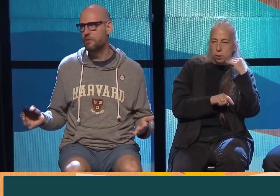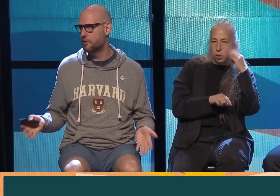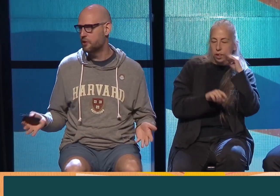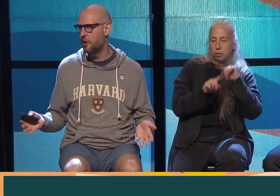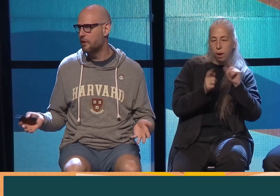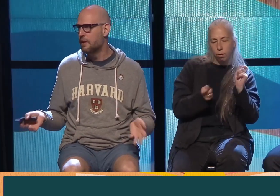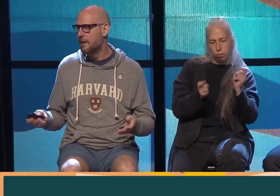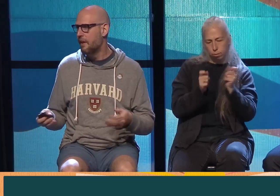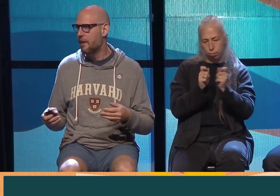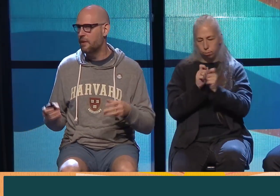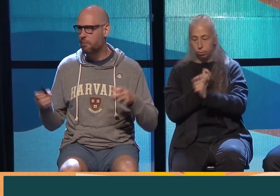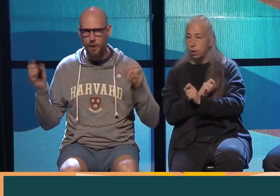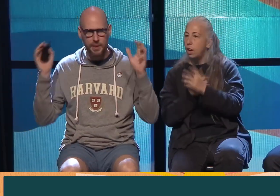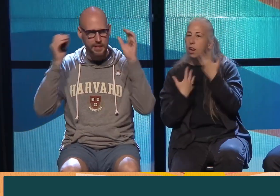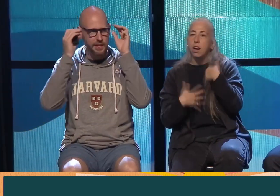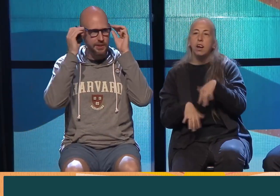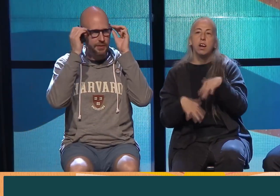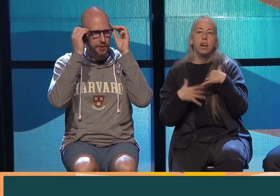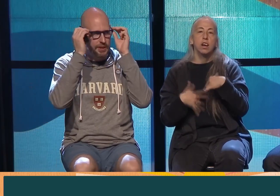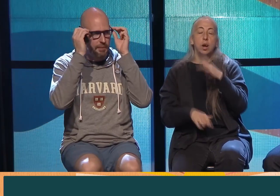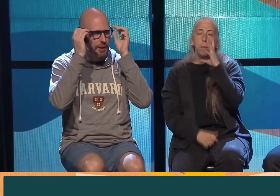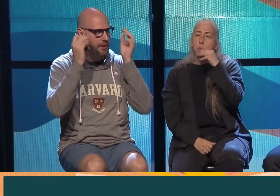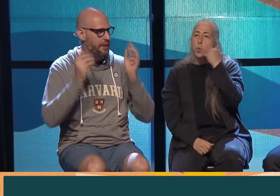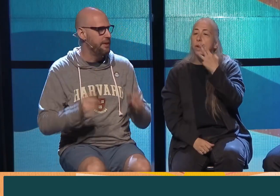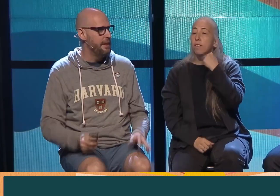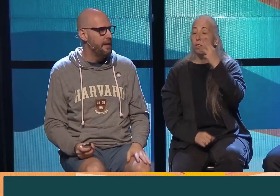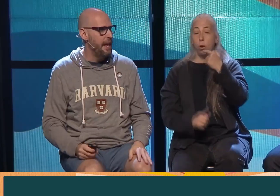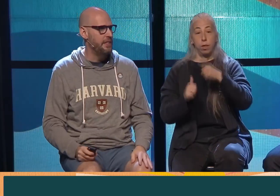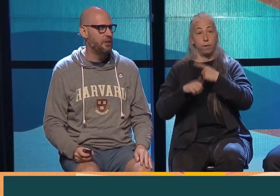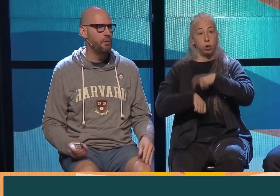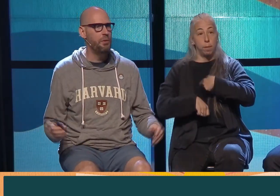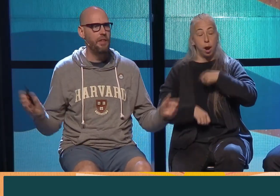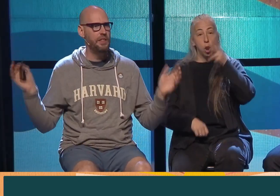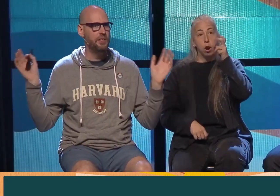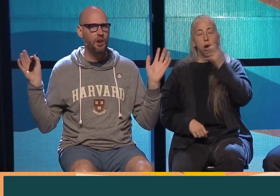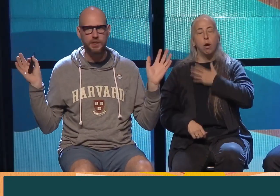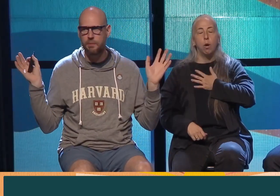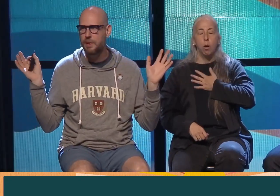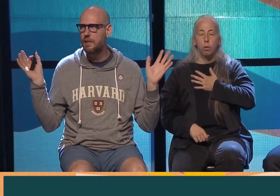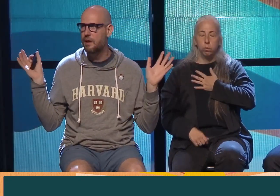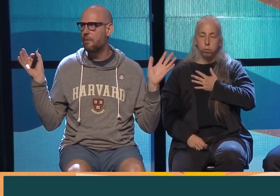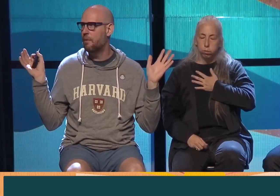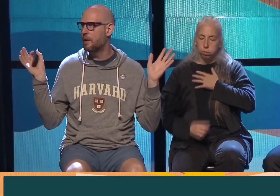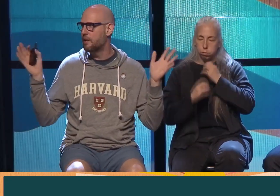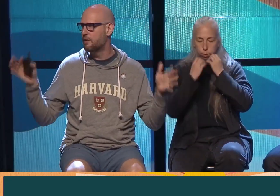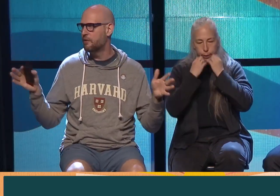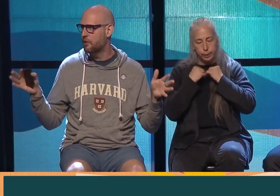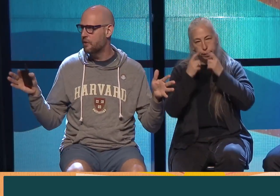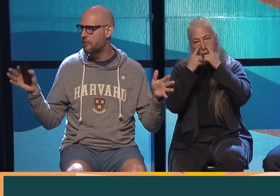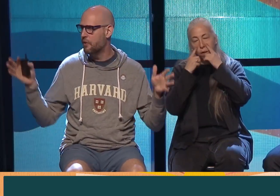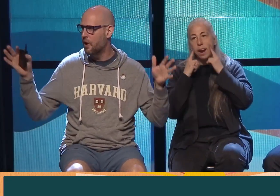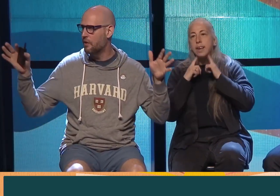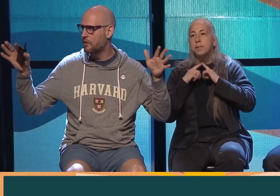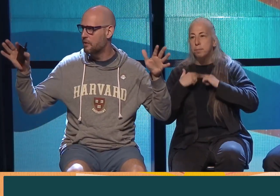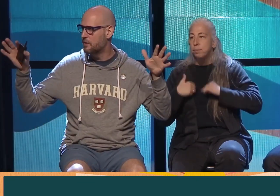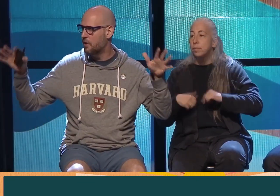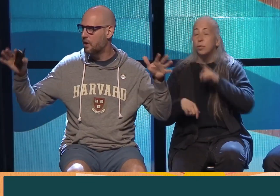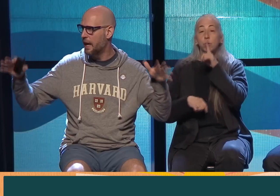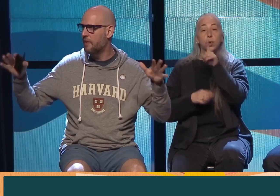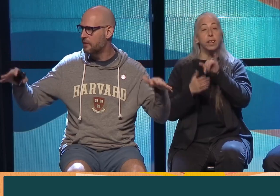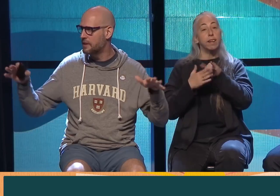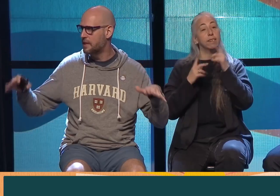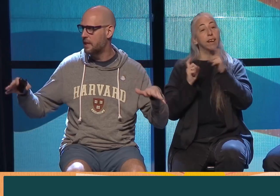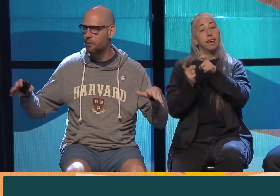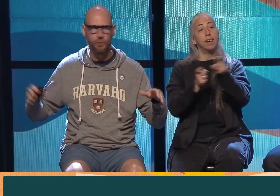beautiful, beautiful song that brought me to tears the first time I heard it. And so we want this song to be a gift for